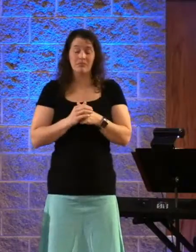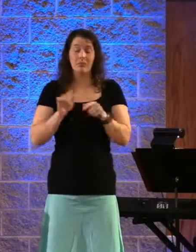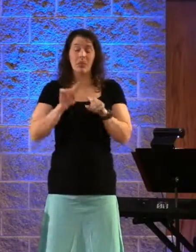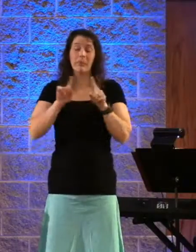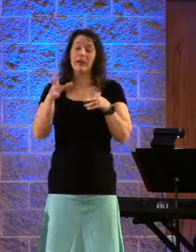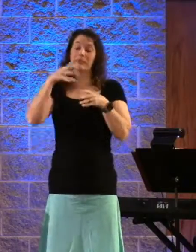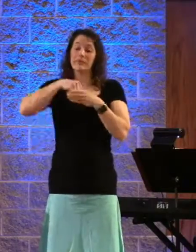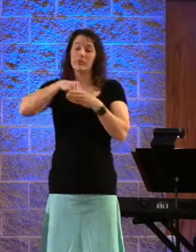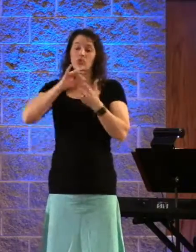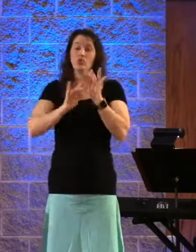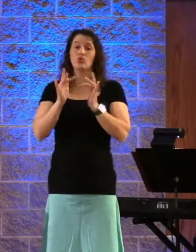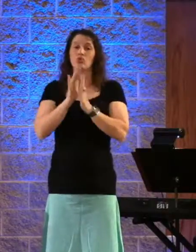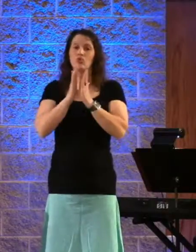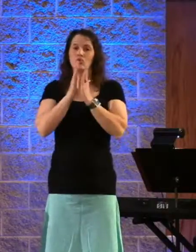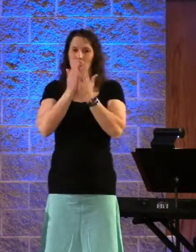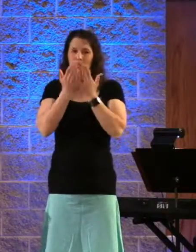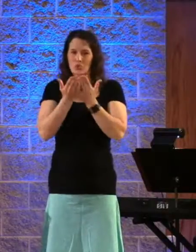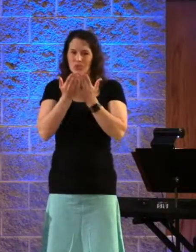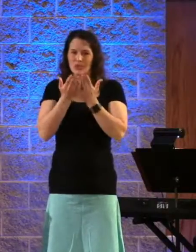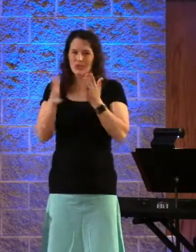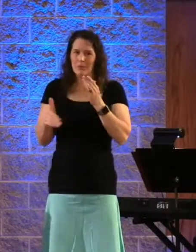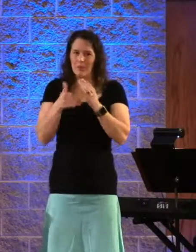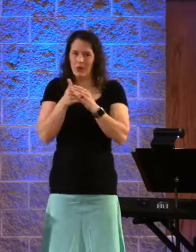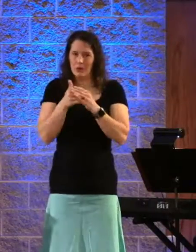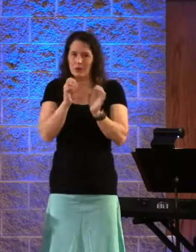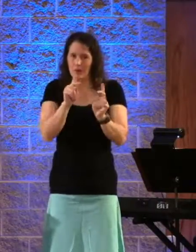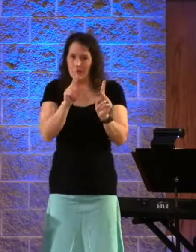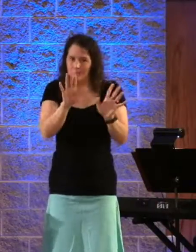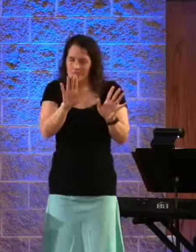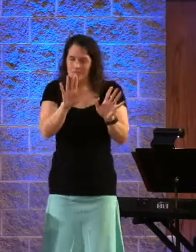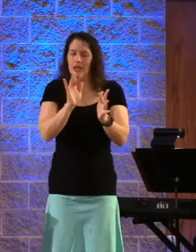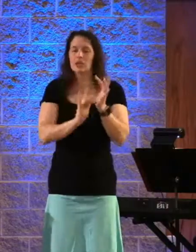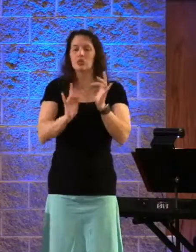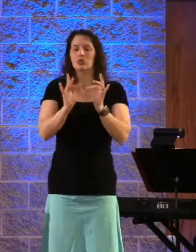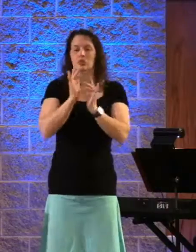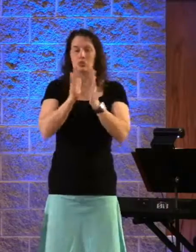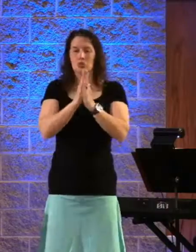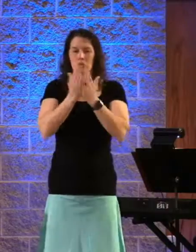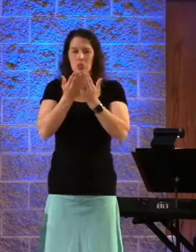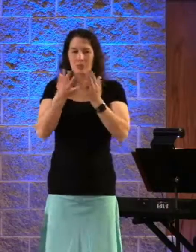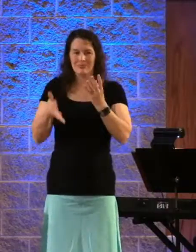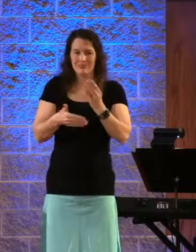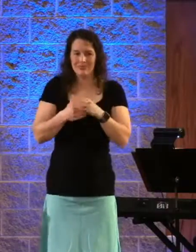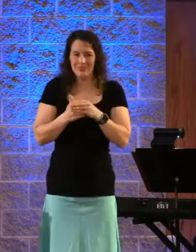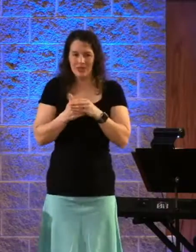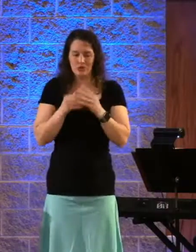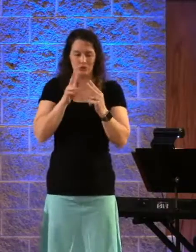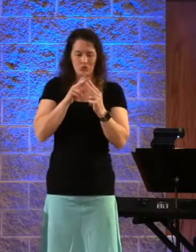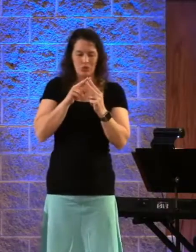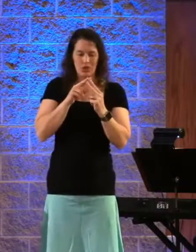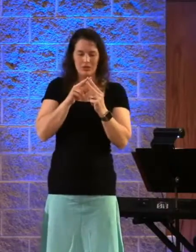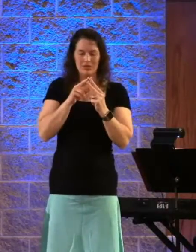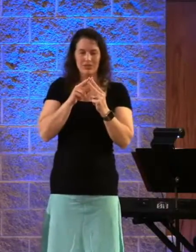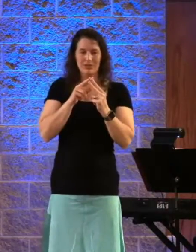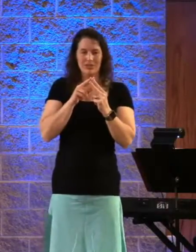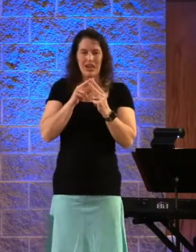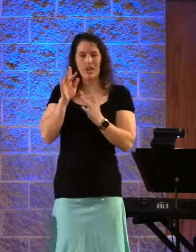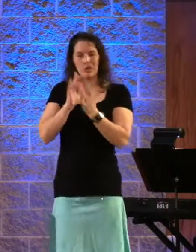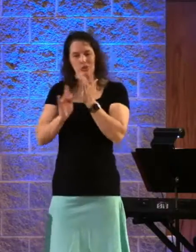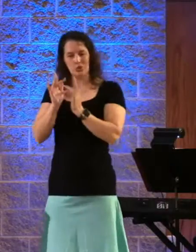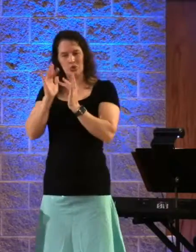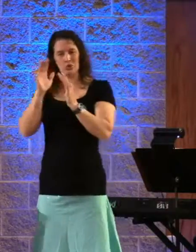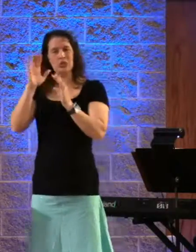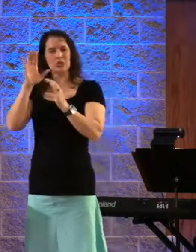of a Christian marriage, okay? In the context of a Christian marriage where you have a Christian church, if a couple